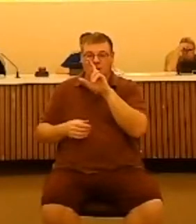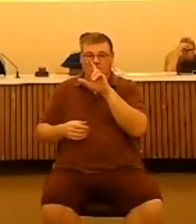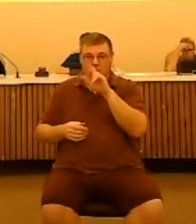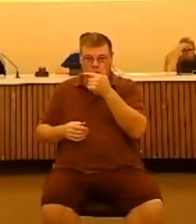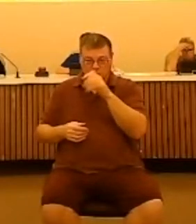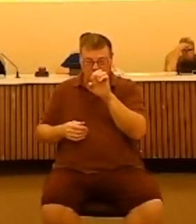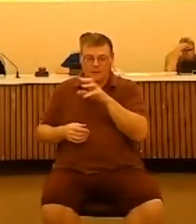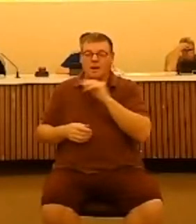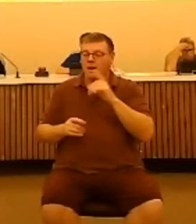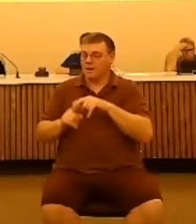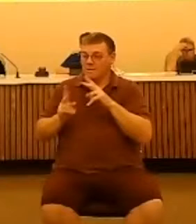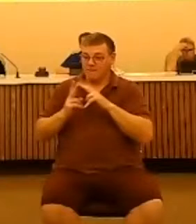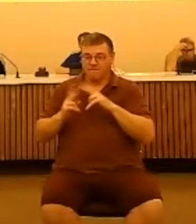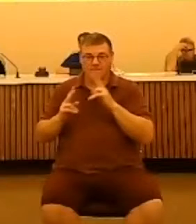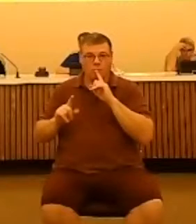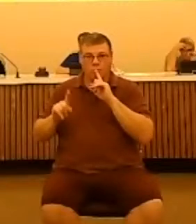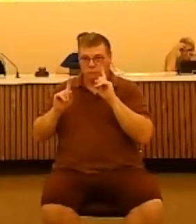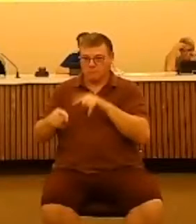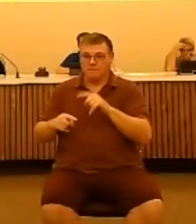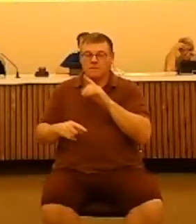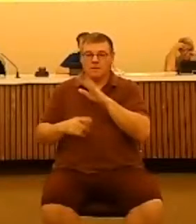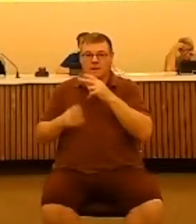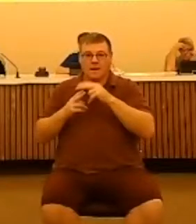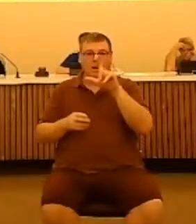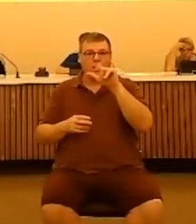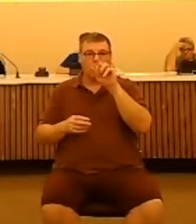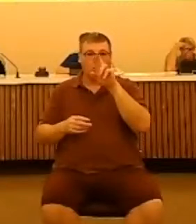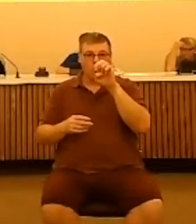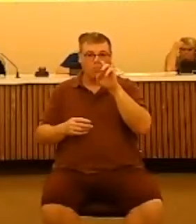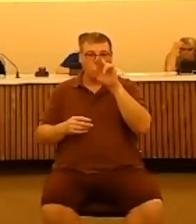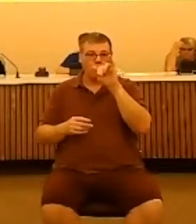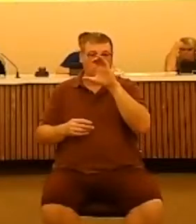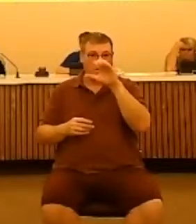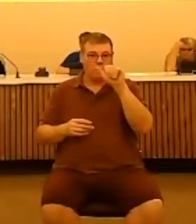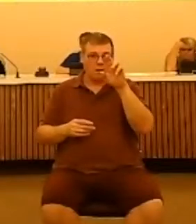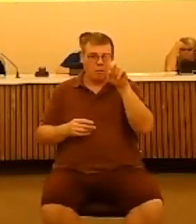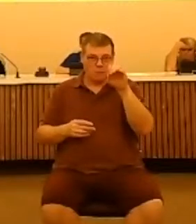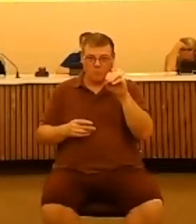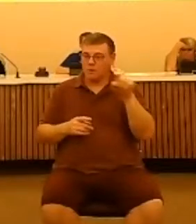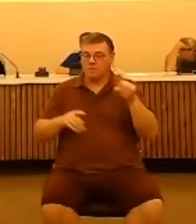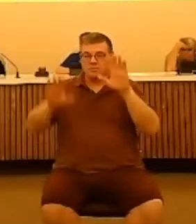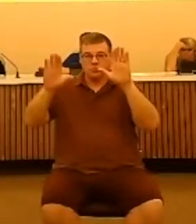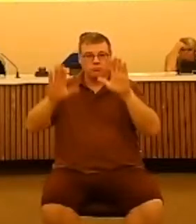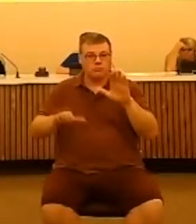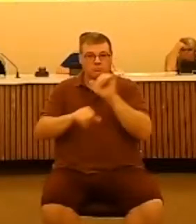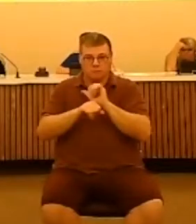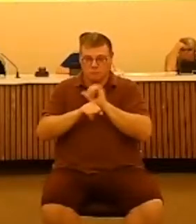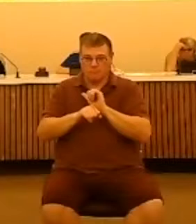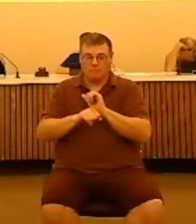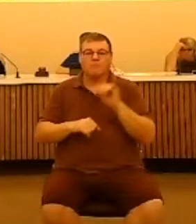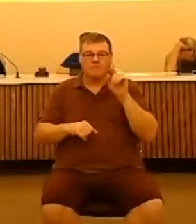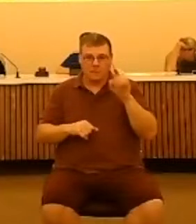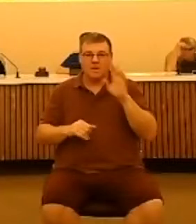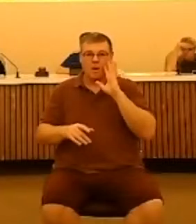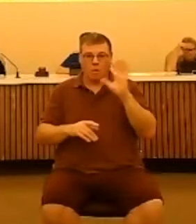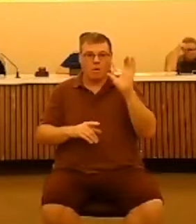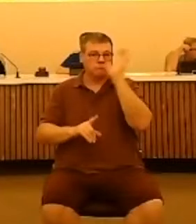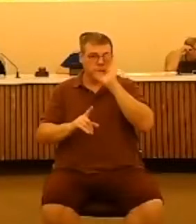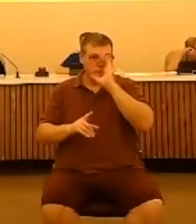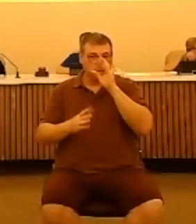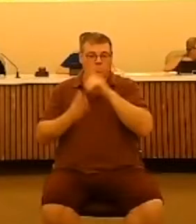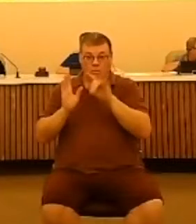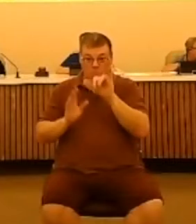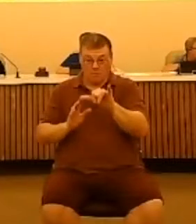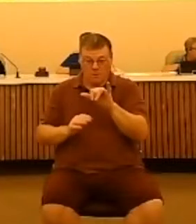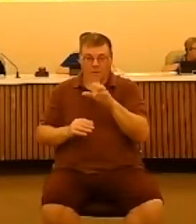we reach out to this individual. Her name is Lori Picardo. She does a great job. She'll track down what that is